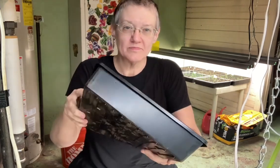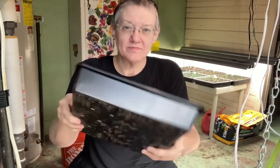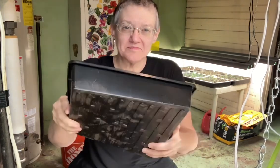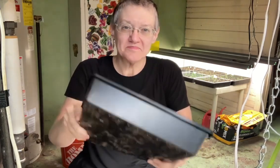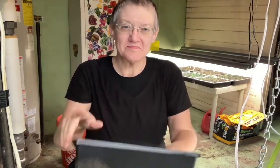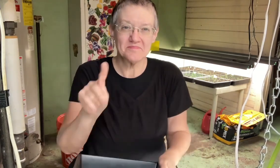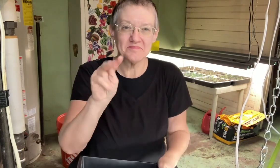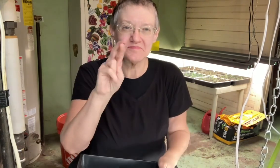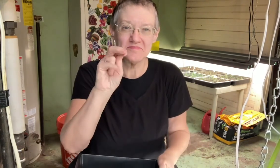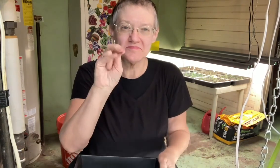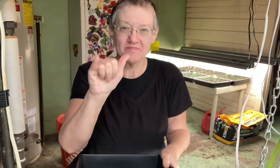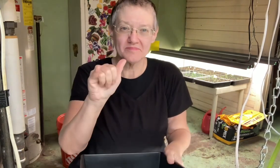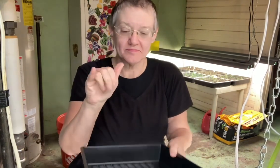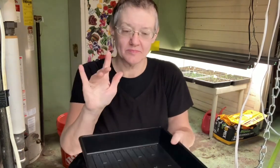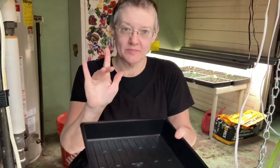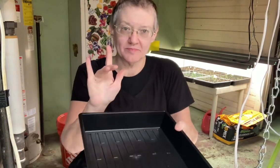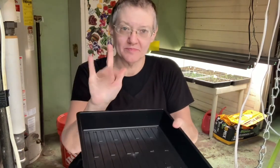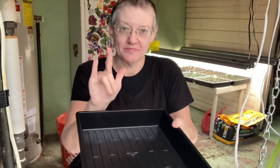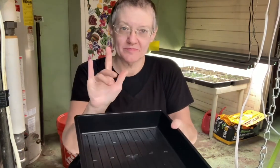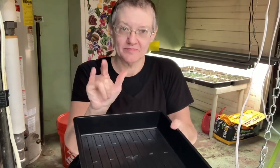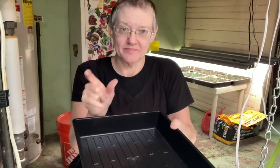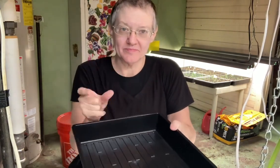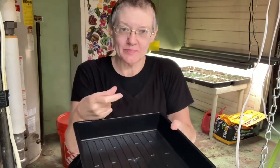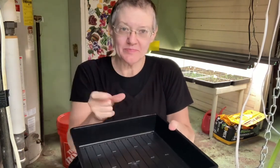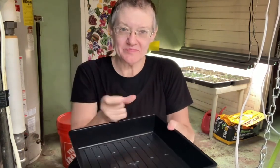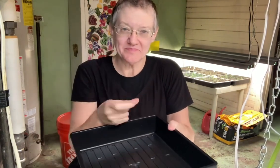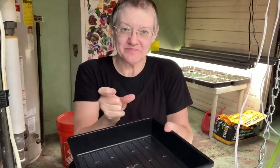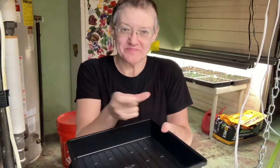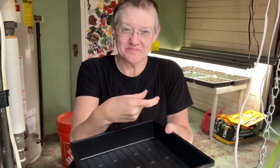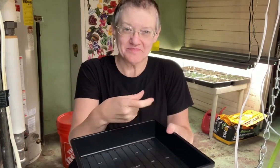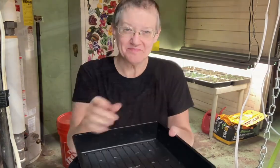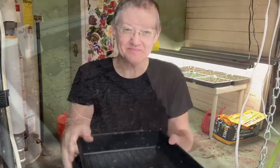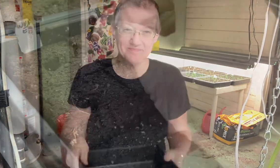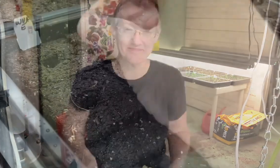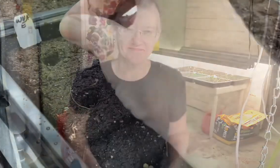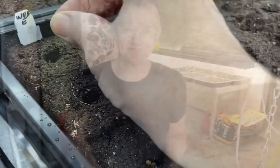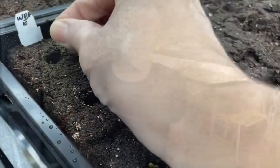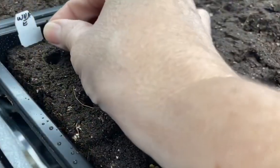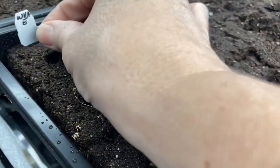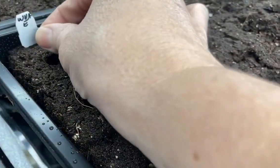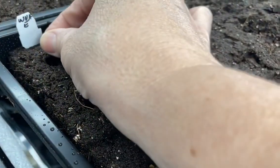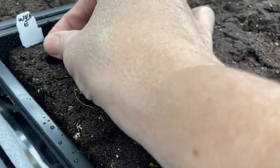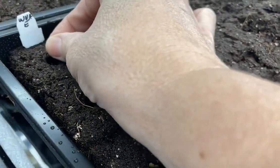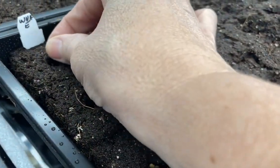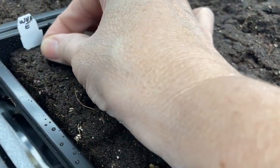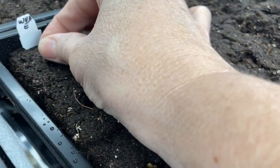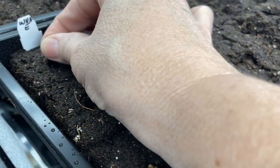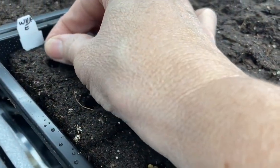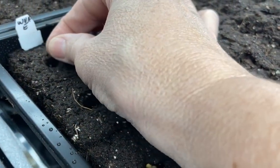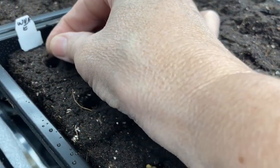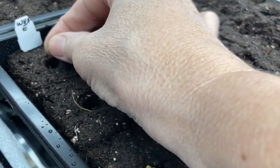durable, strong tray. And 25 squares will fit in there.